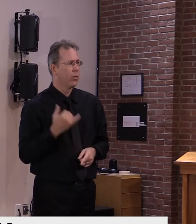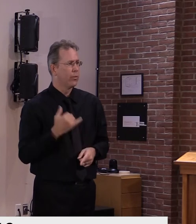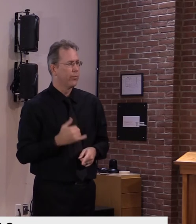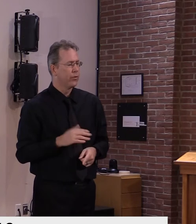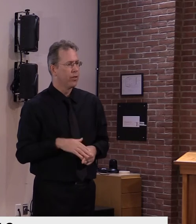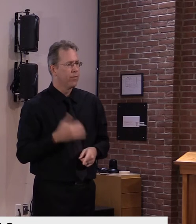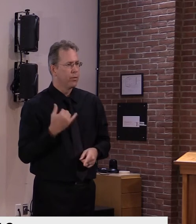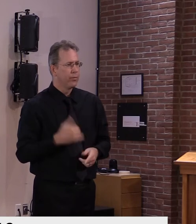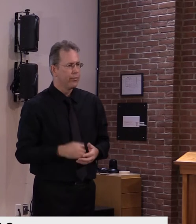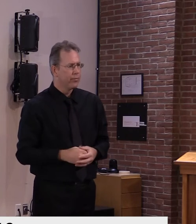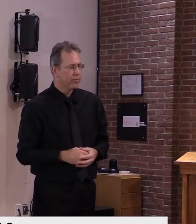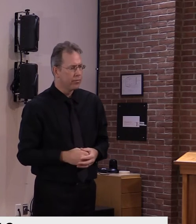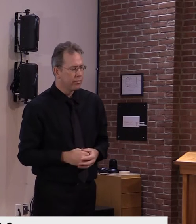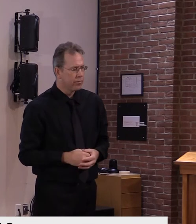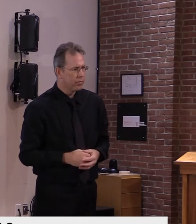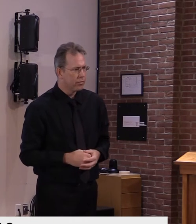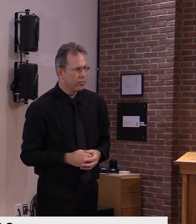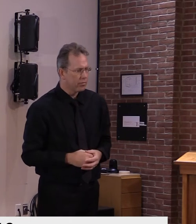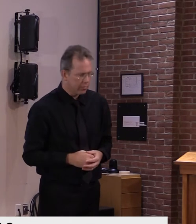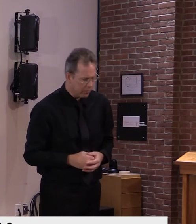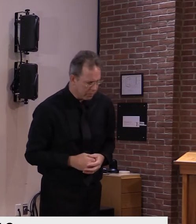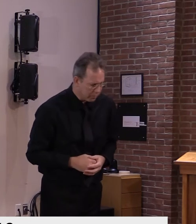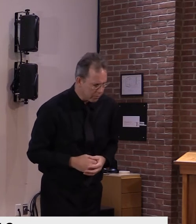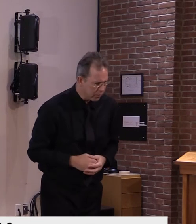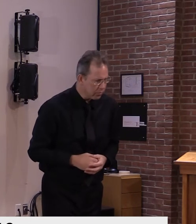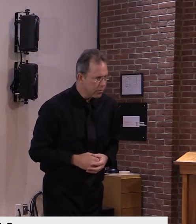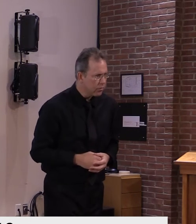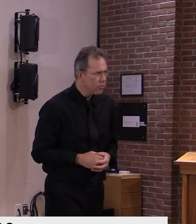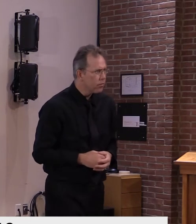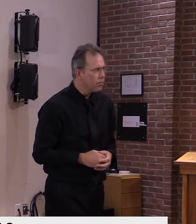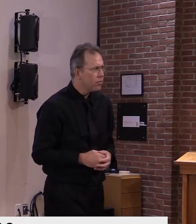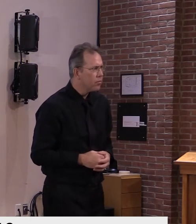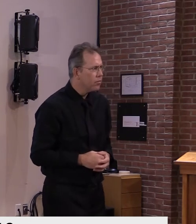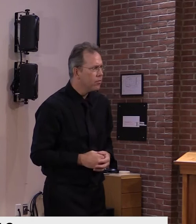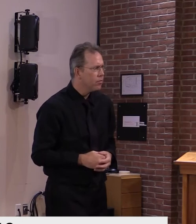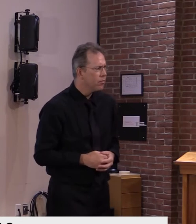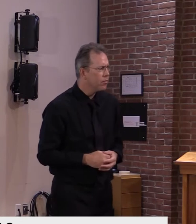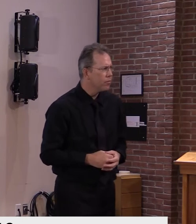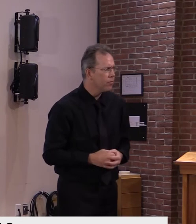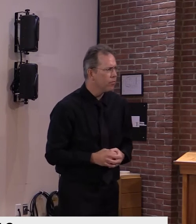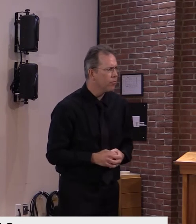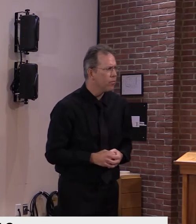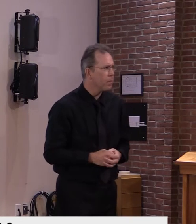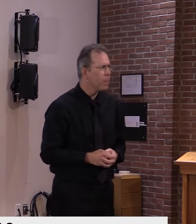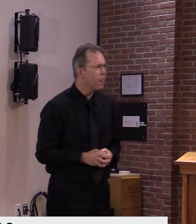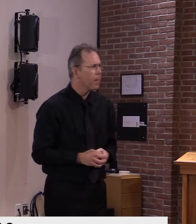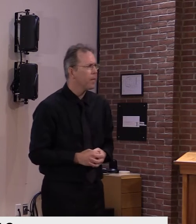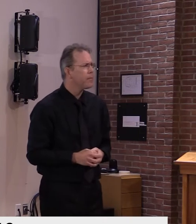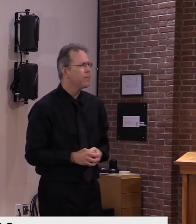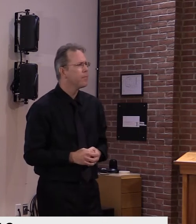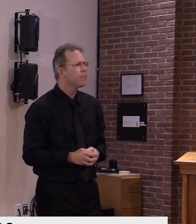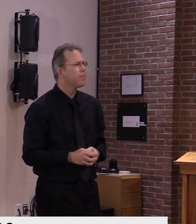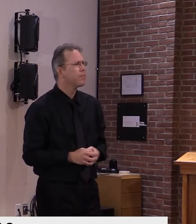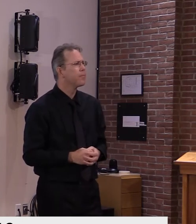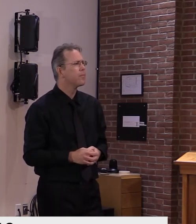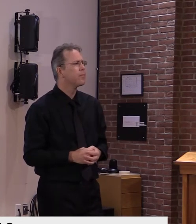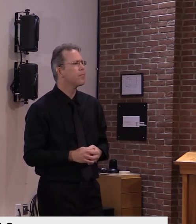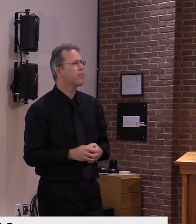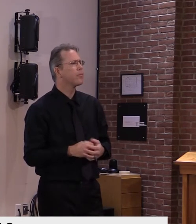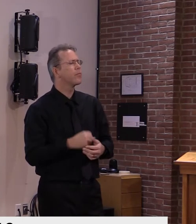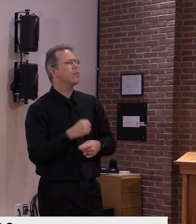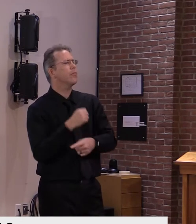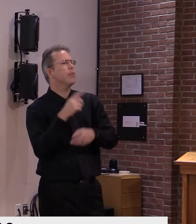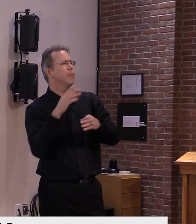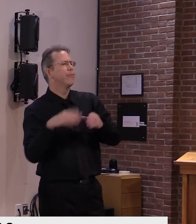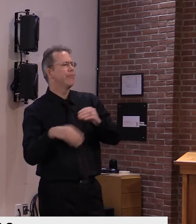that Vermont retailers have worked incredibly hard to try to provide customers different kinds of